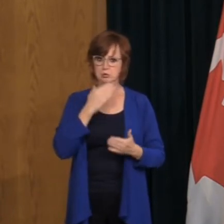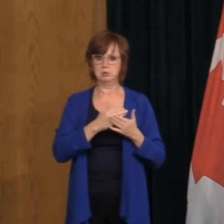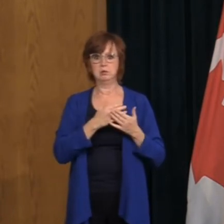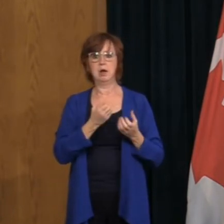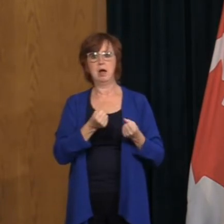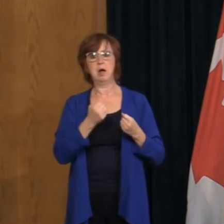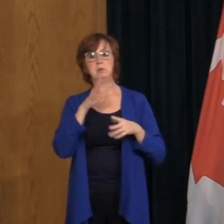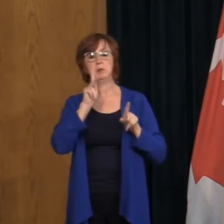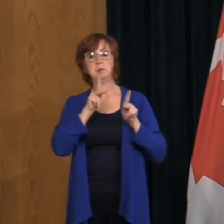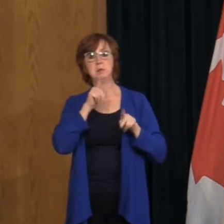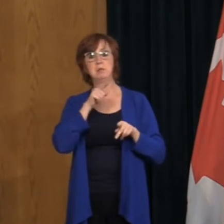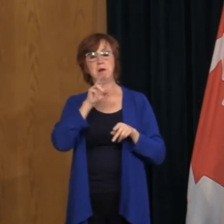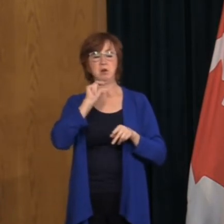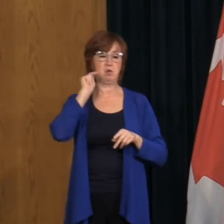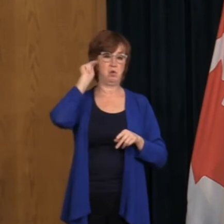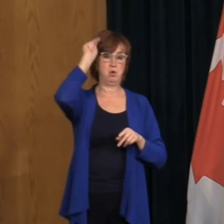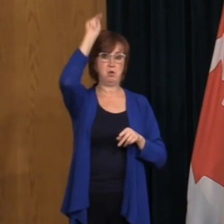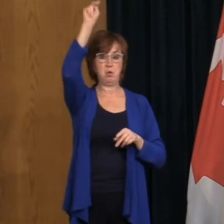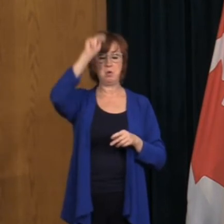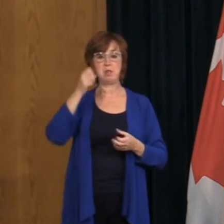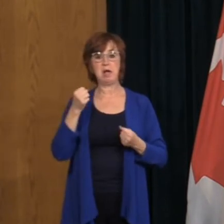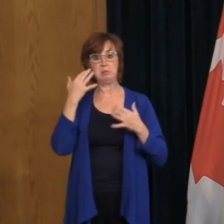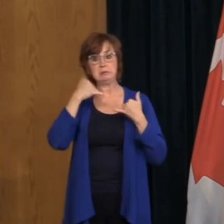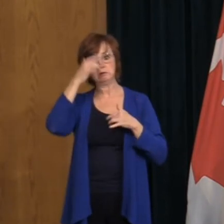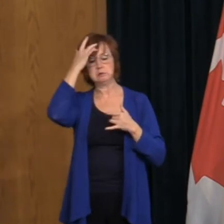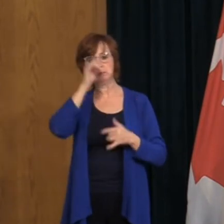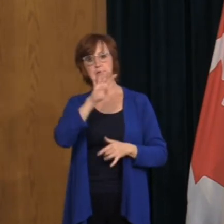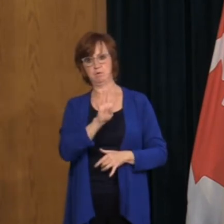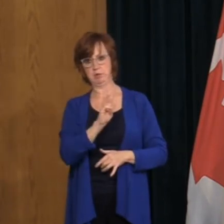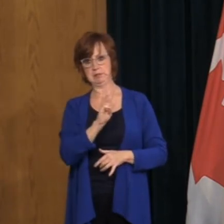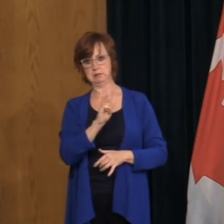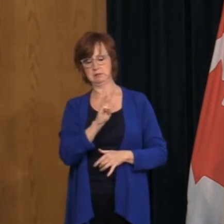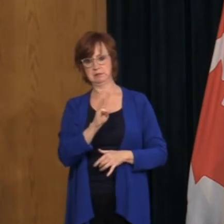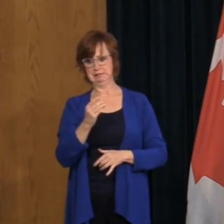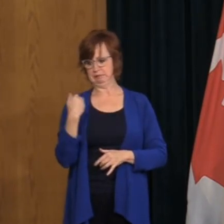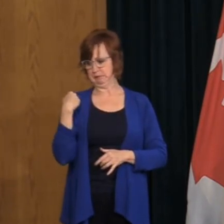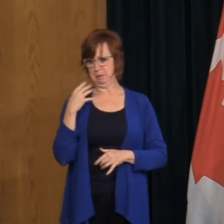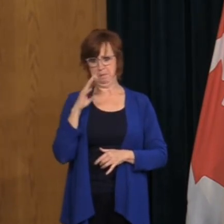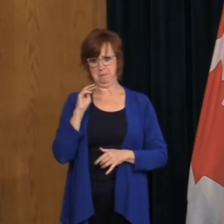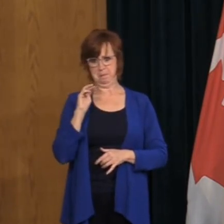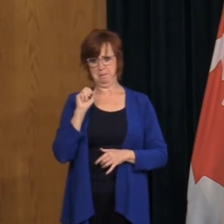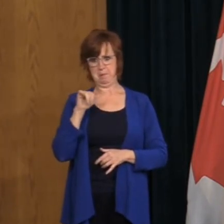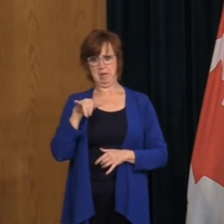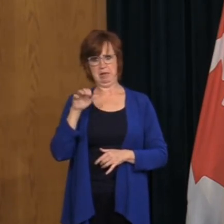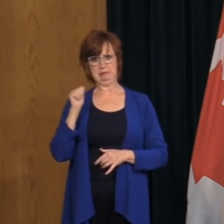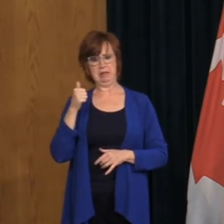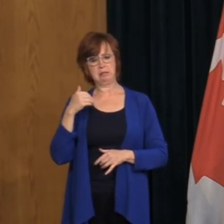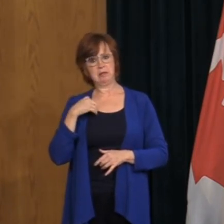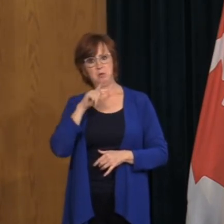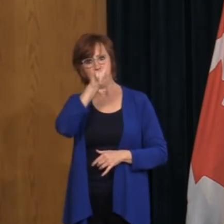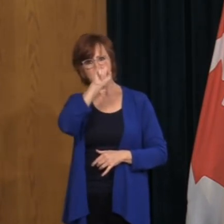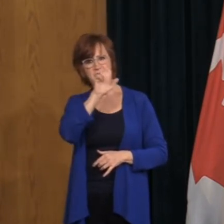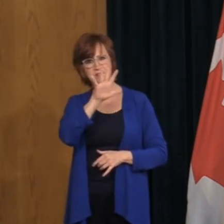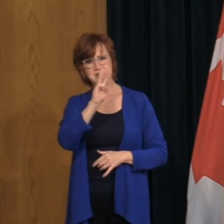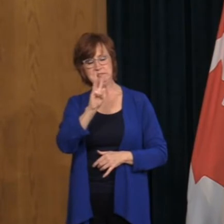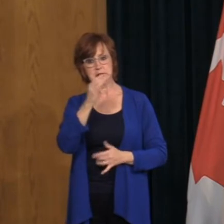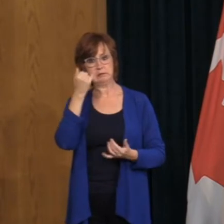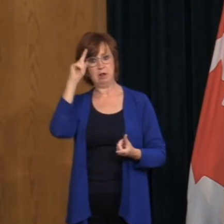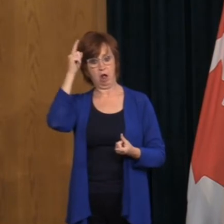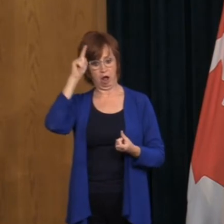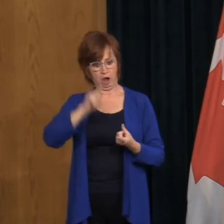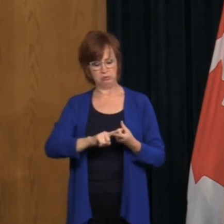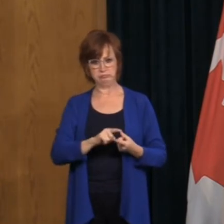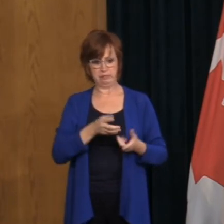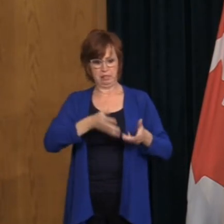to 46, down from 156 just on May the 10th. If this trend continues, we are